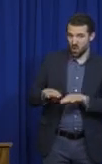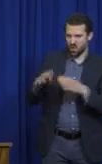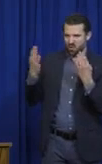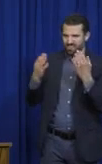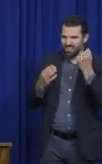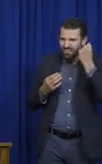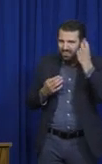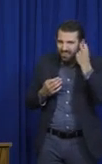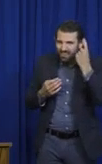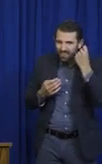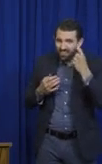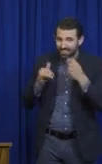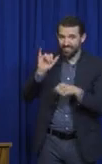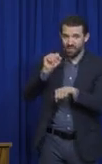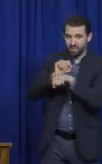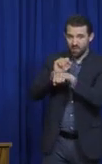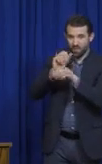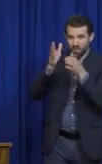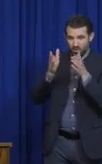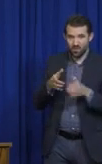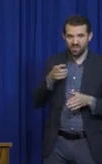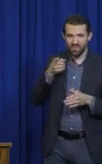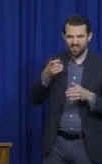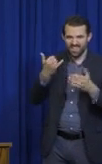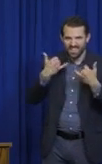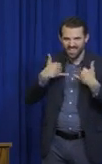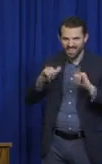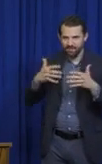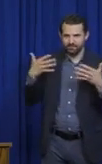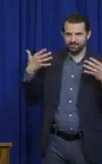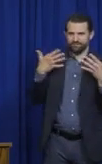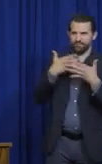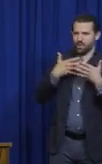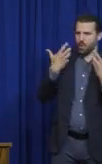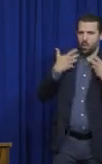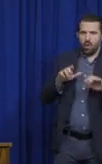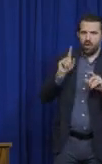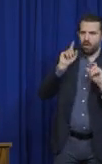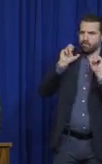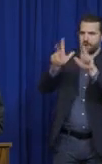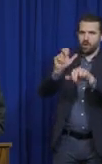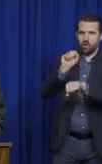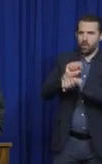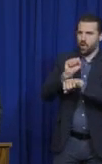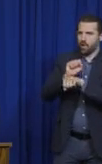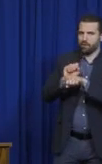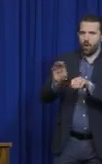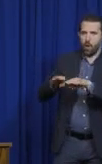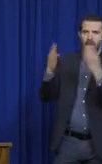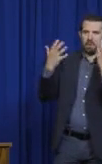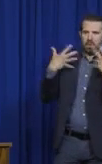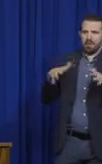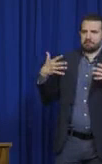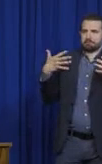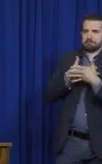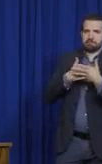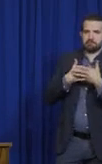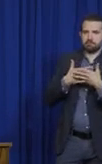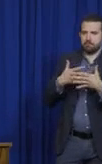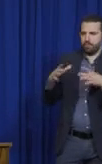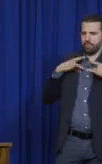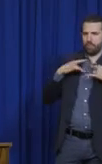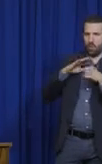but the worker is still afraid to go back to work because they believe there's a risk, or at least a fear, of contracting the virus